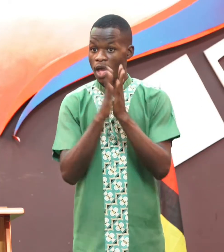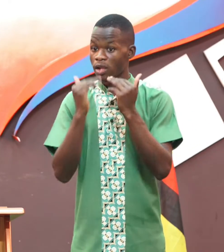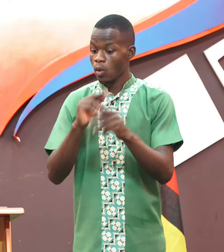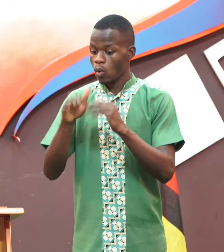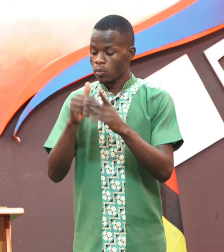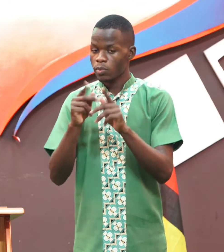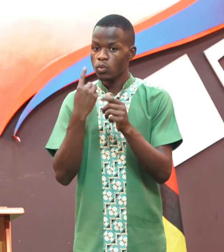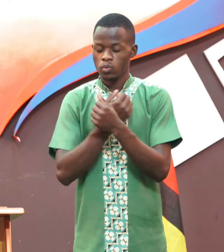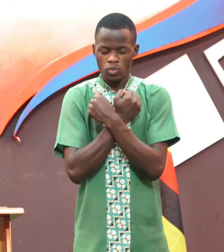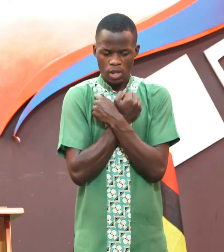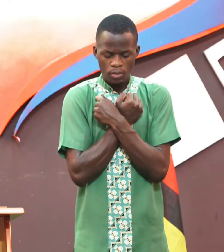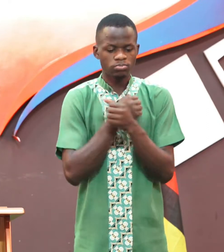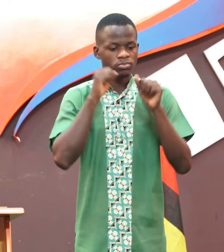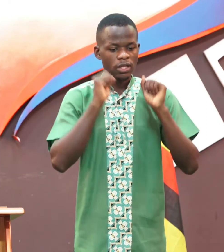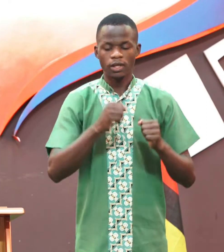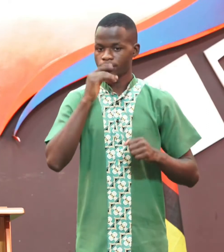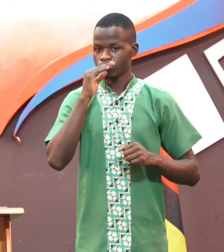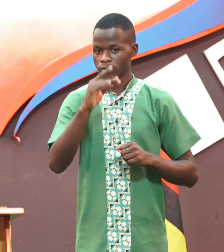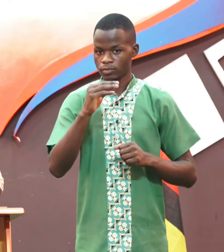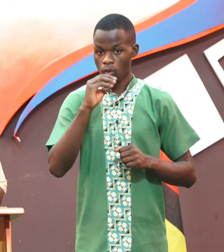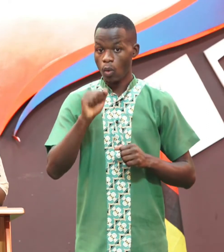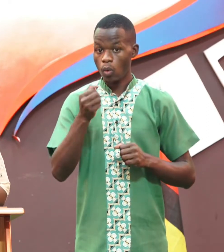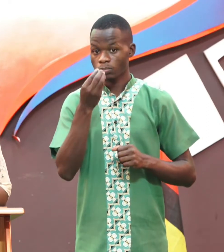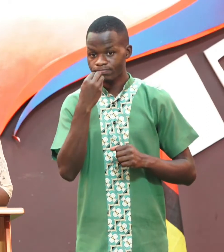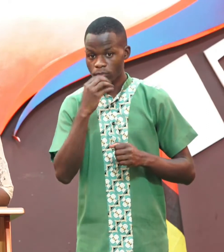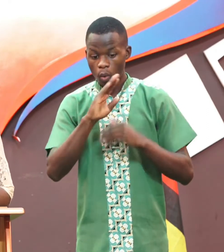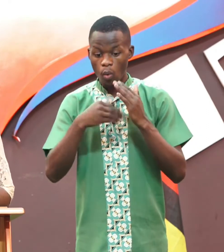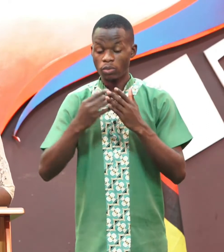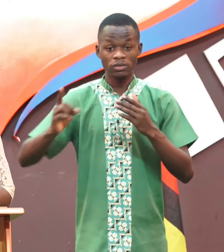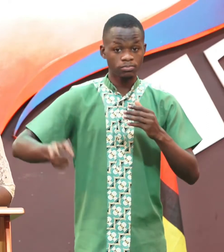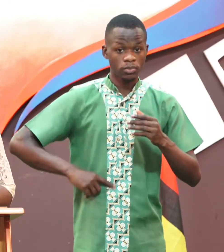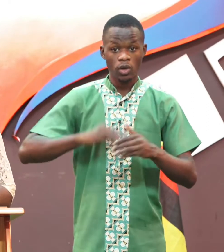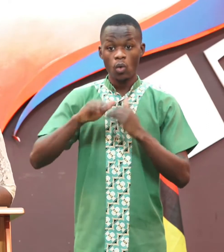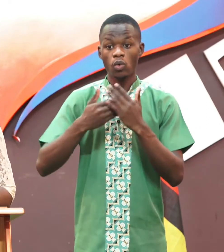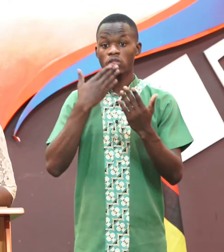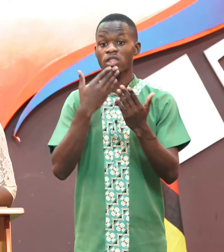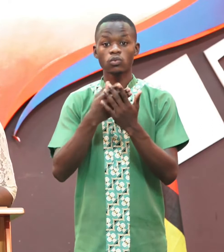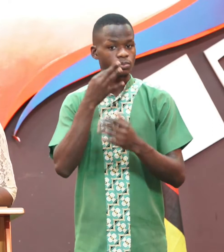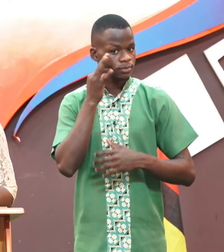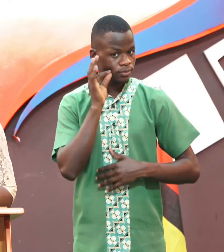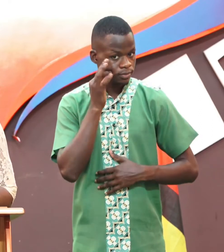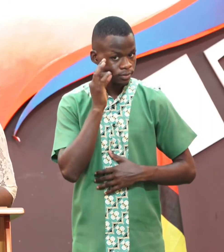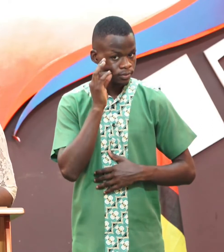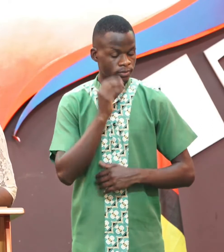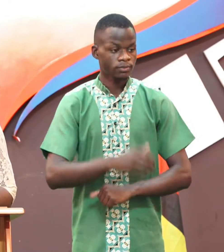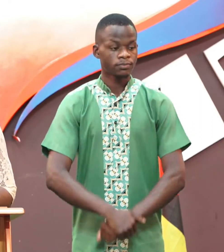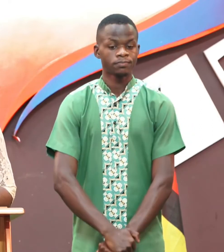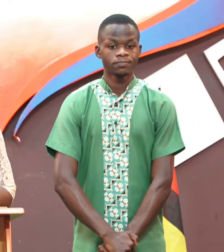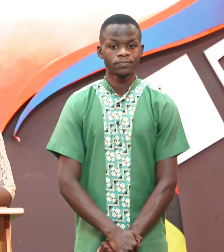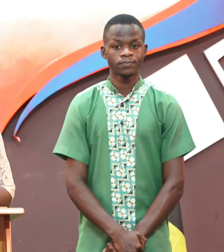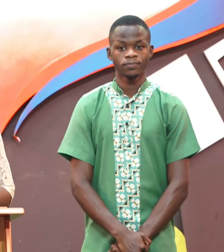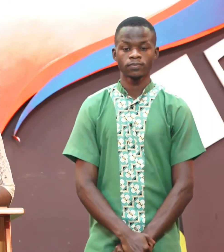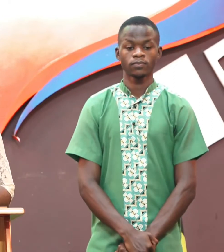fruit. Olubuto lw'omuntu luli kkuta ebibala by'akamwa ke. Ekyengera eky'omu mimwa kye